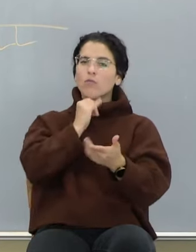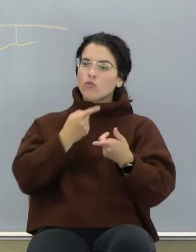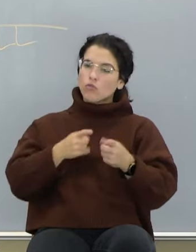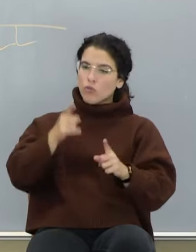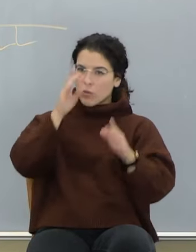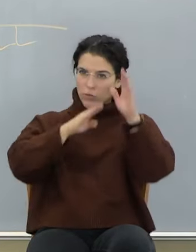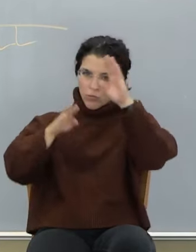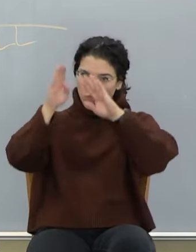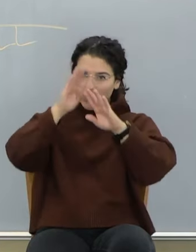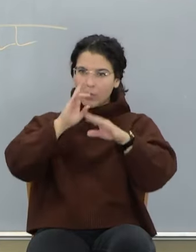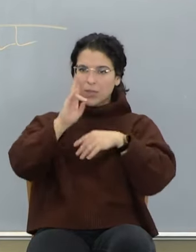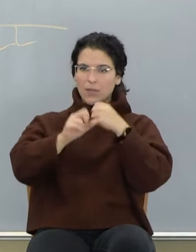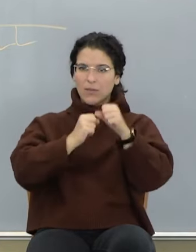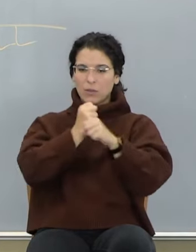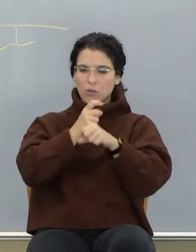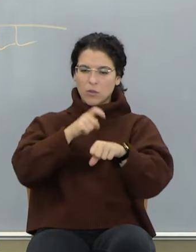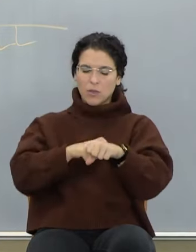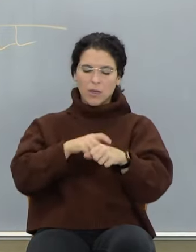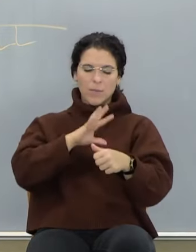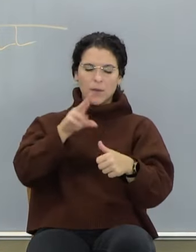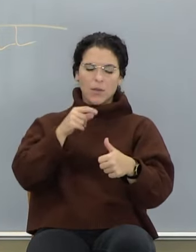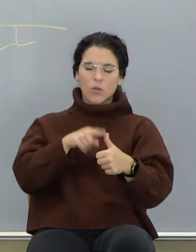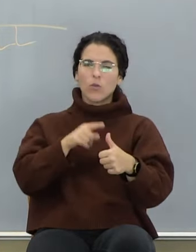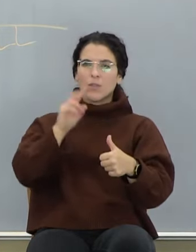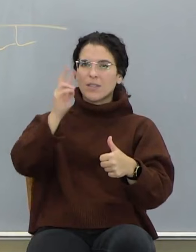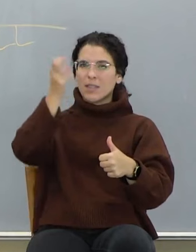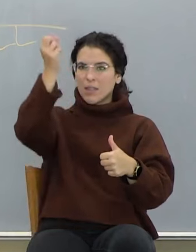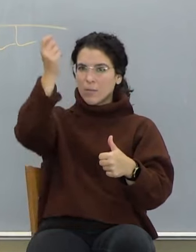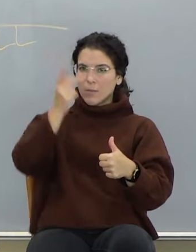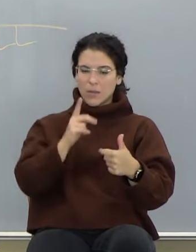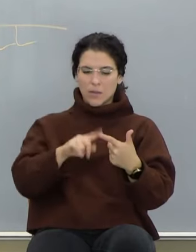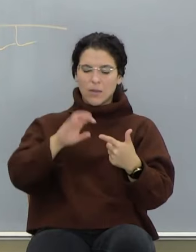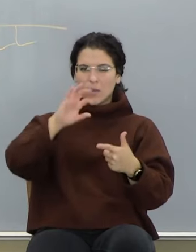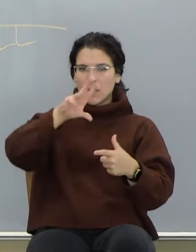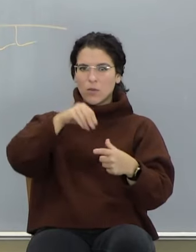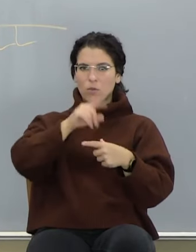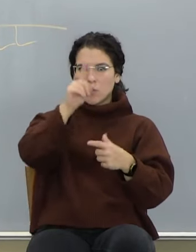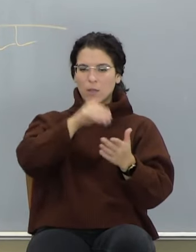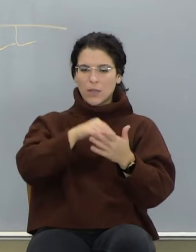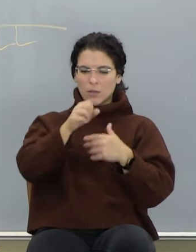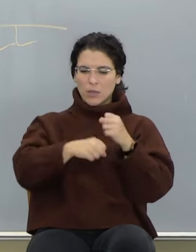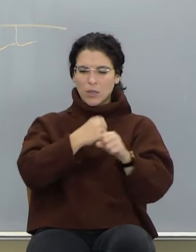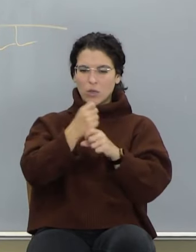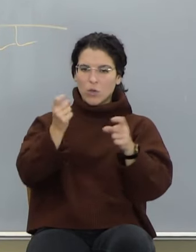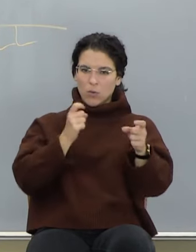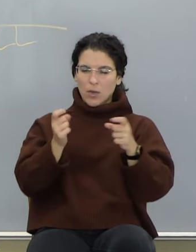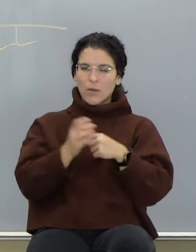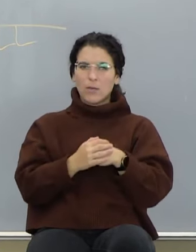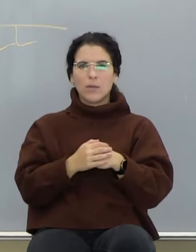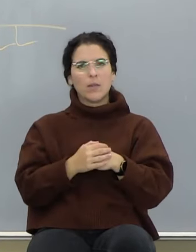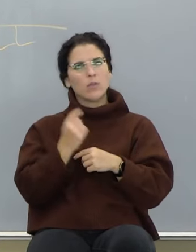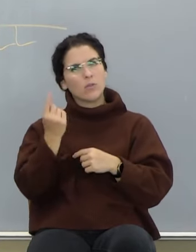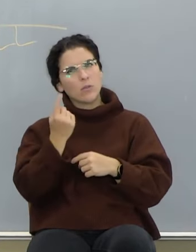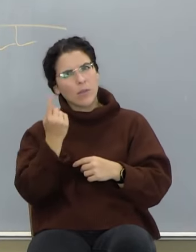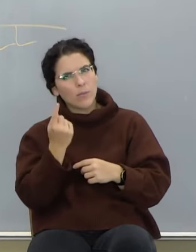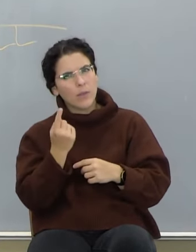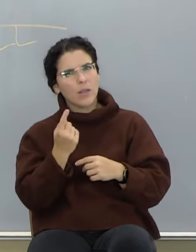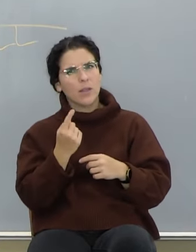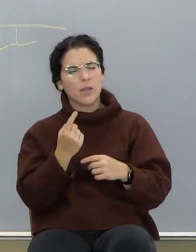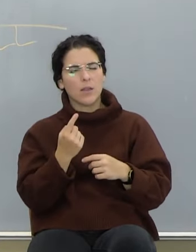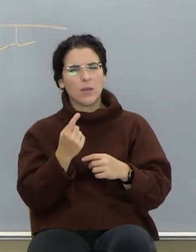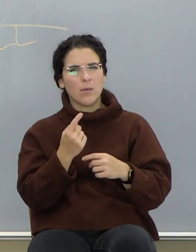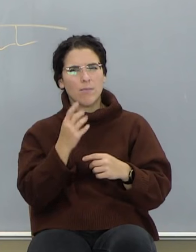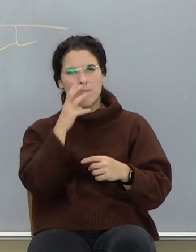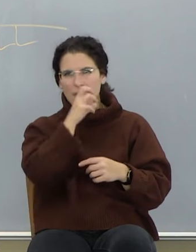tribulational period. It includes the second coming. It includes the millennium. Is there something